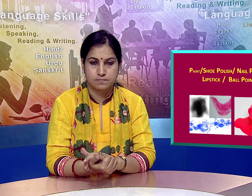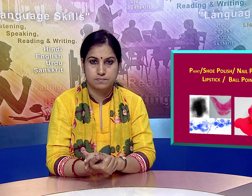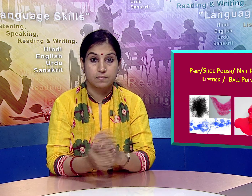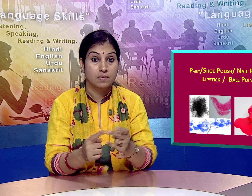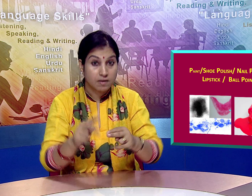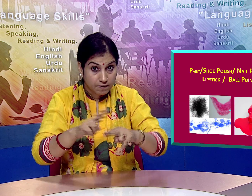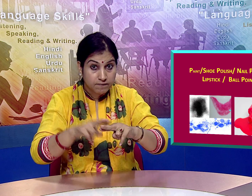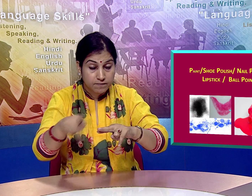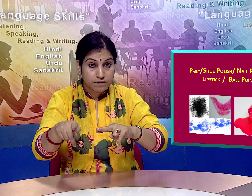If the stain